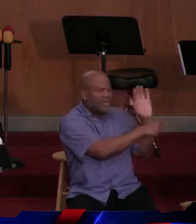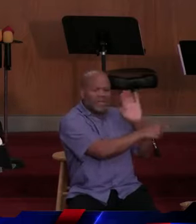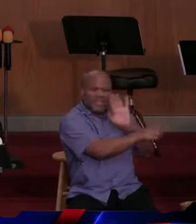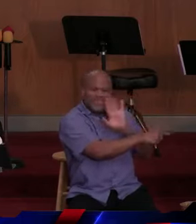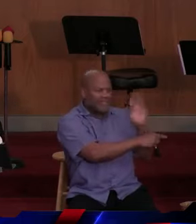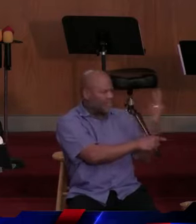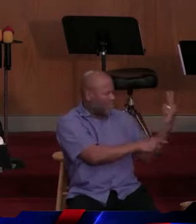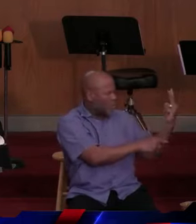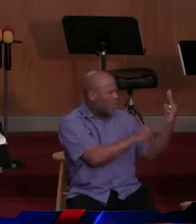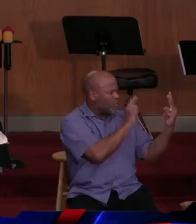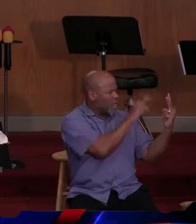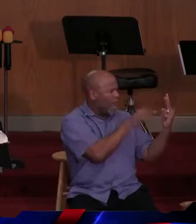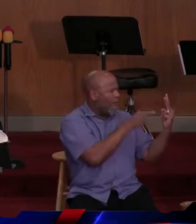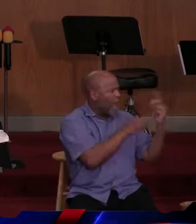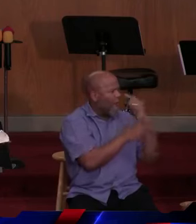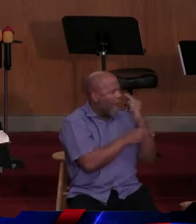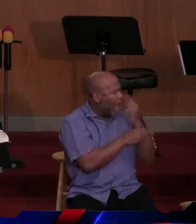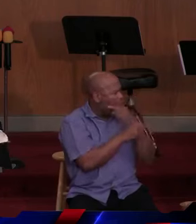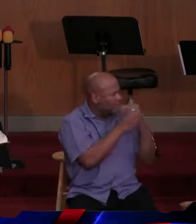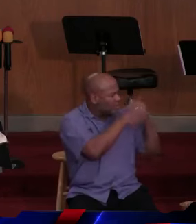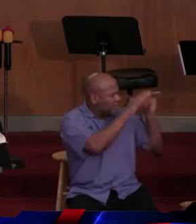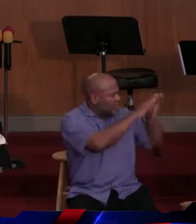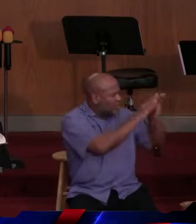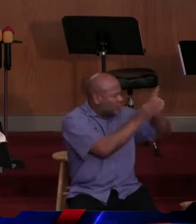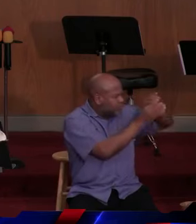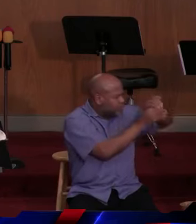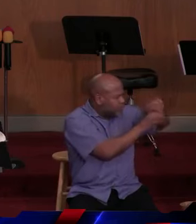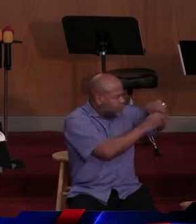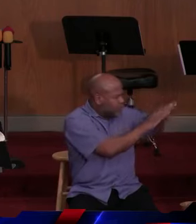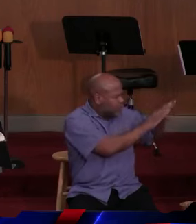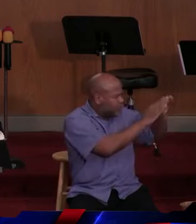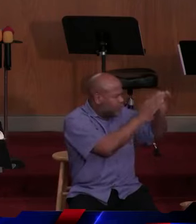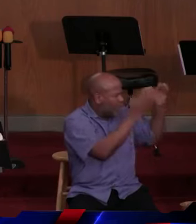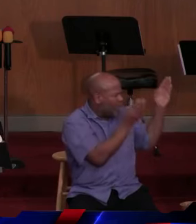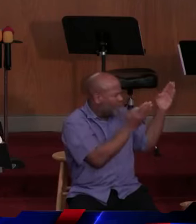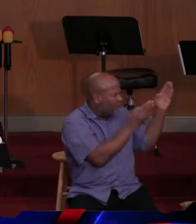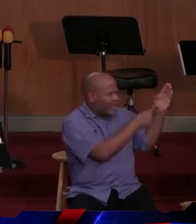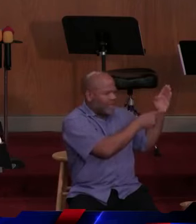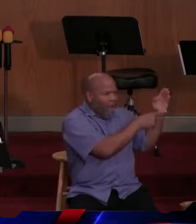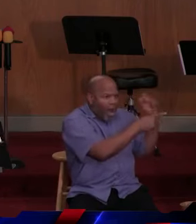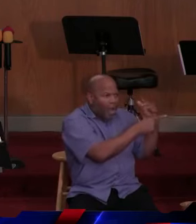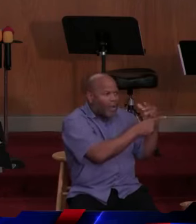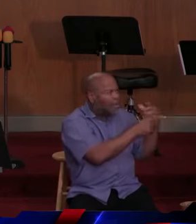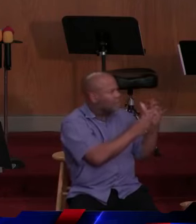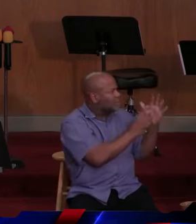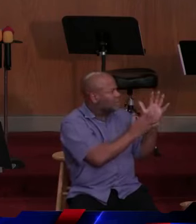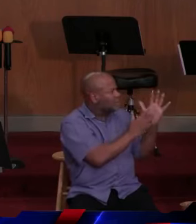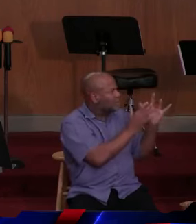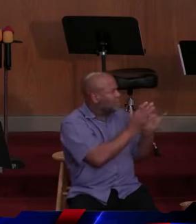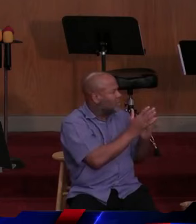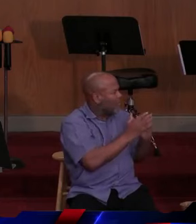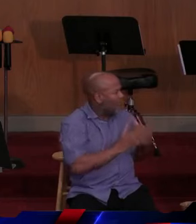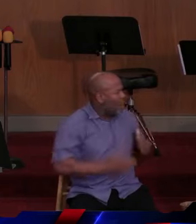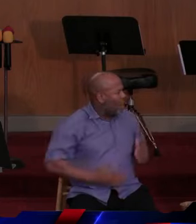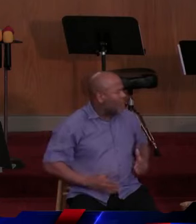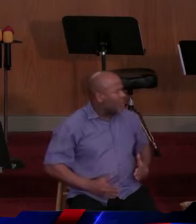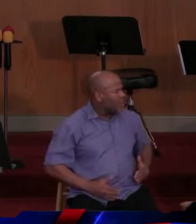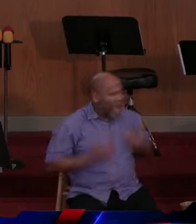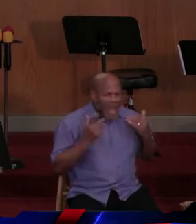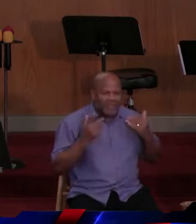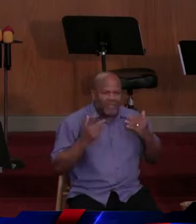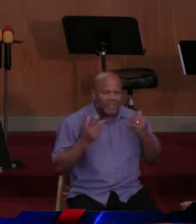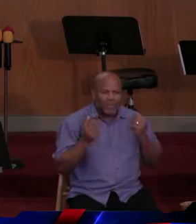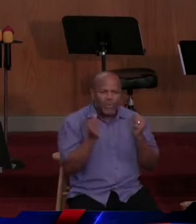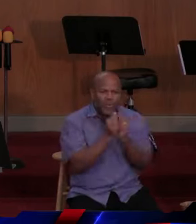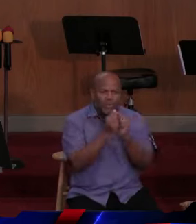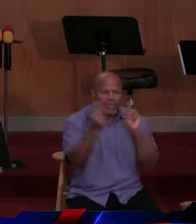eyes. And they realized that Jesus was not only alive, but he was right with them. Their basic problem, the discouragement, made it hard